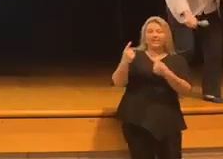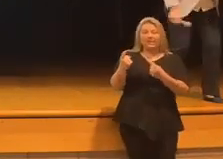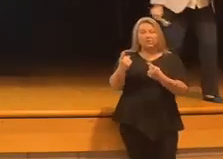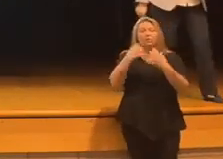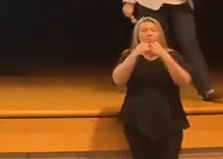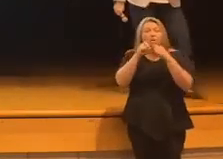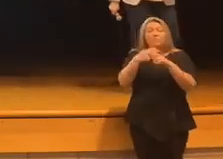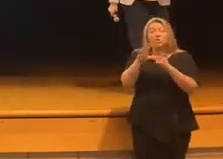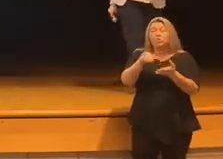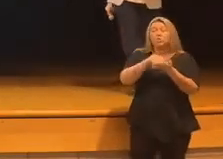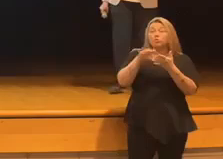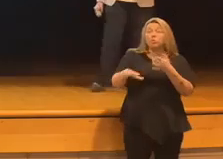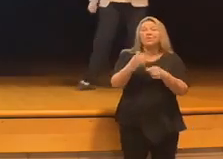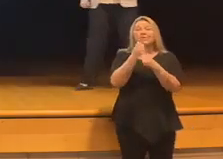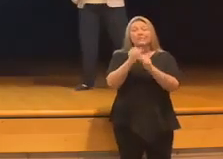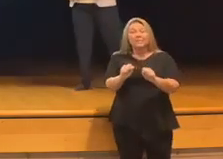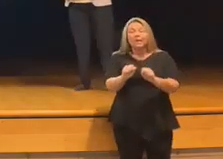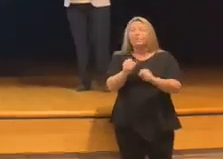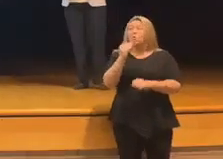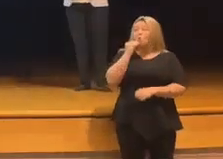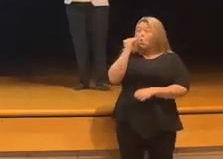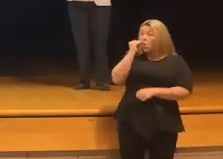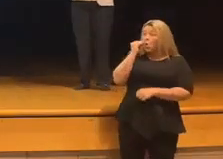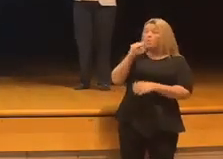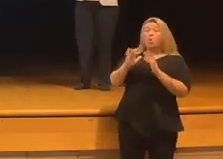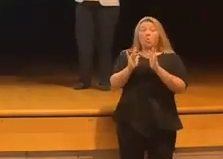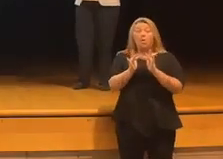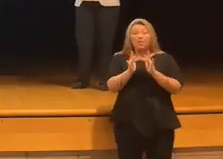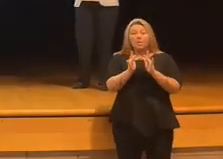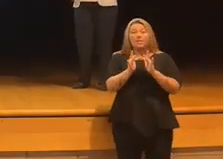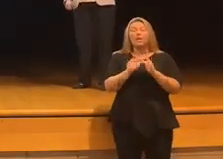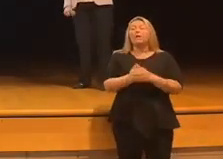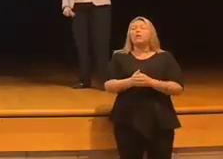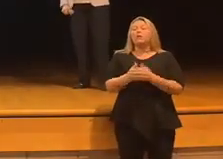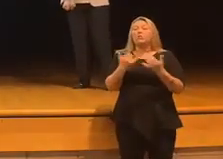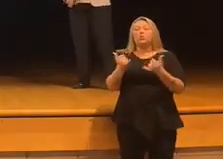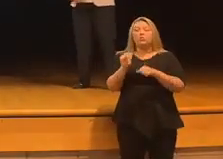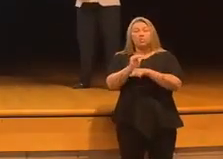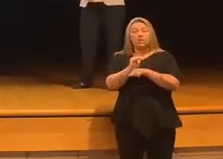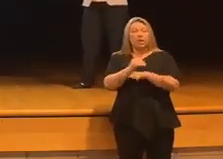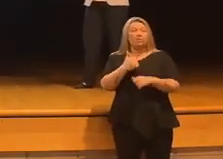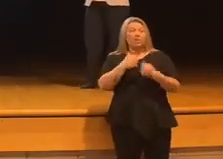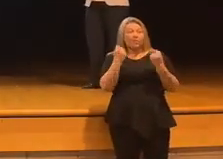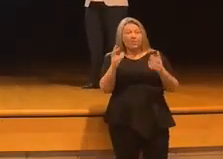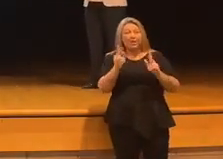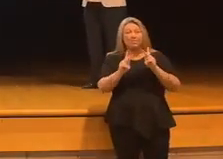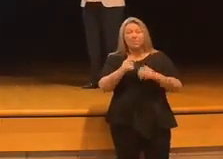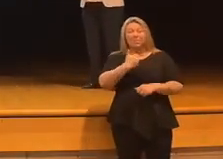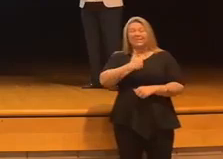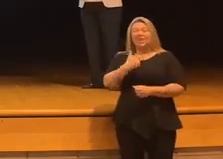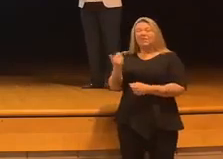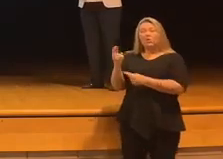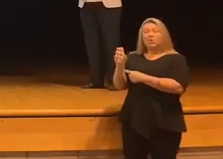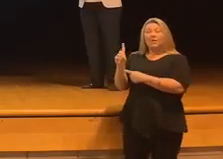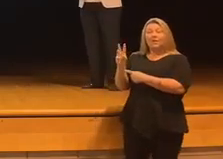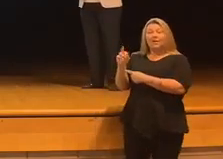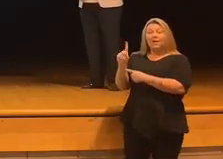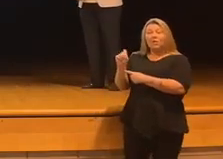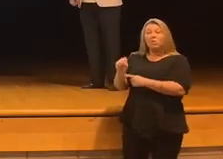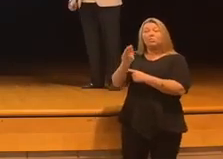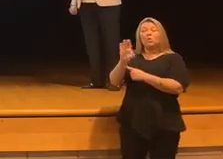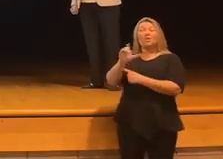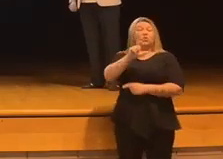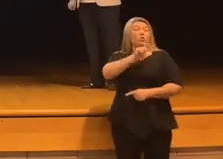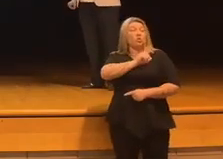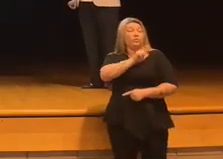you care about your students at home and online. And tonight you'll hear from several different people, including myself, Dr. Edwards, Burke County Sheriff's